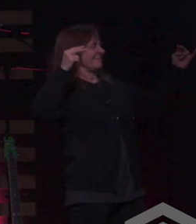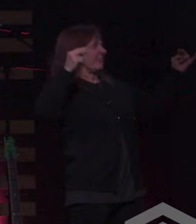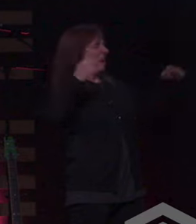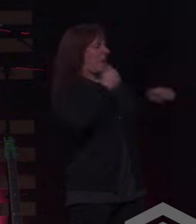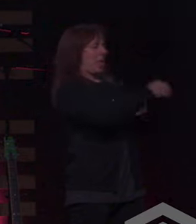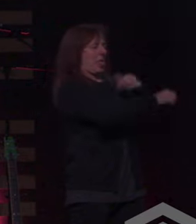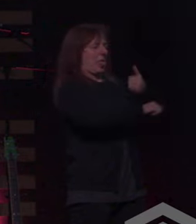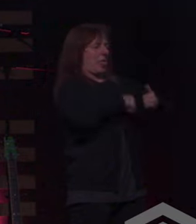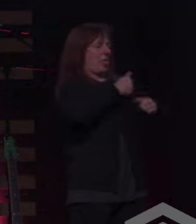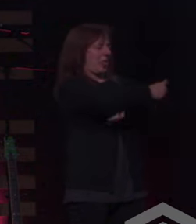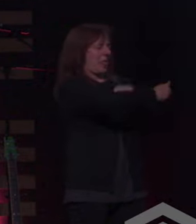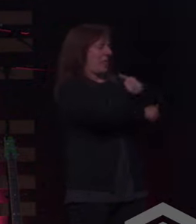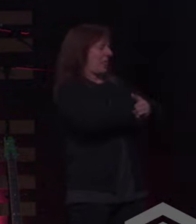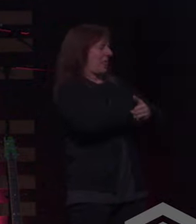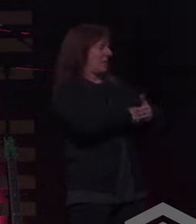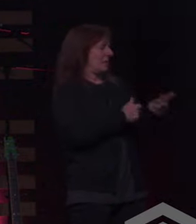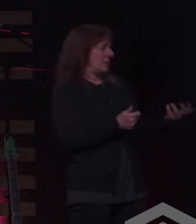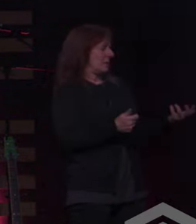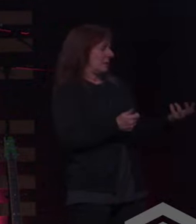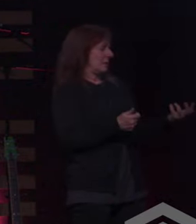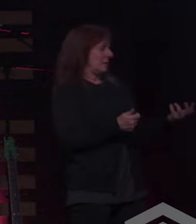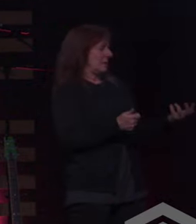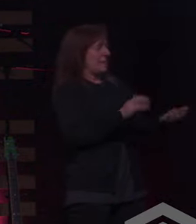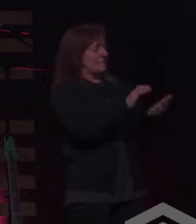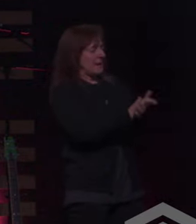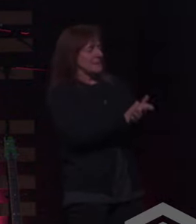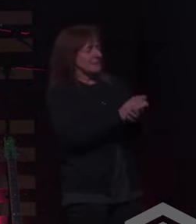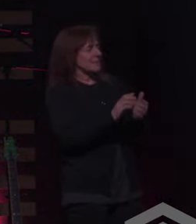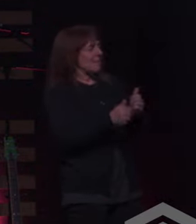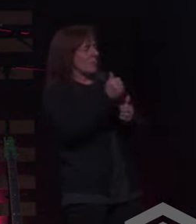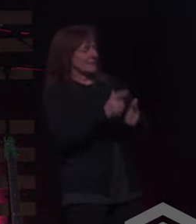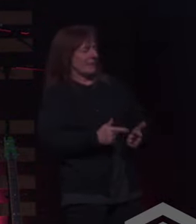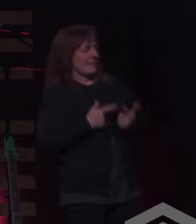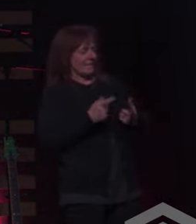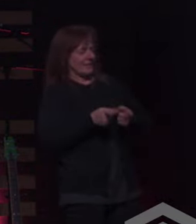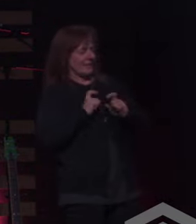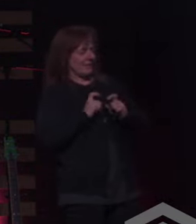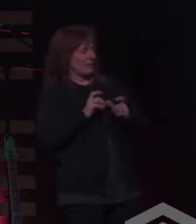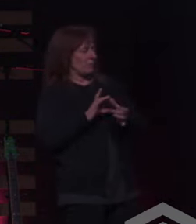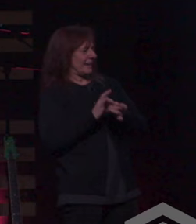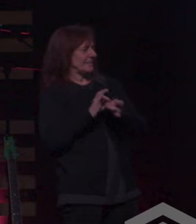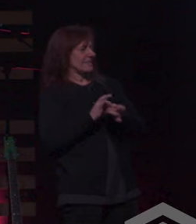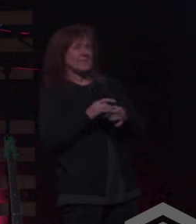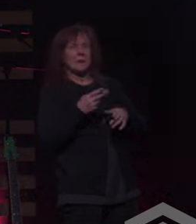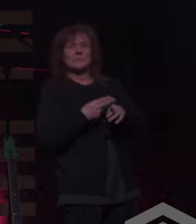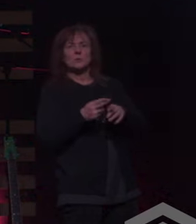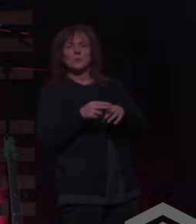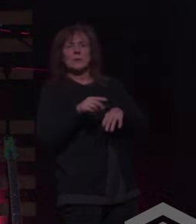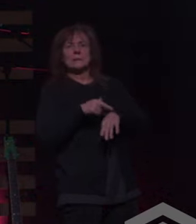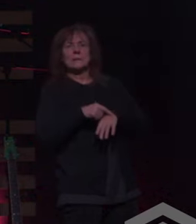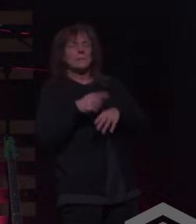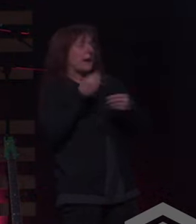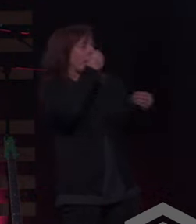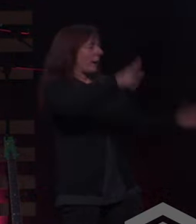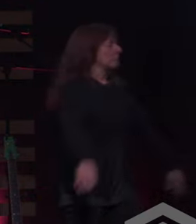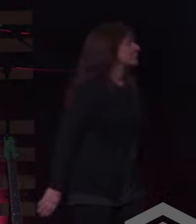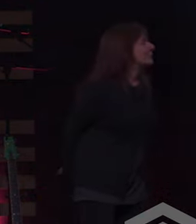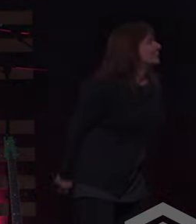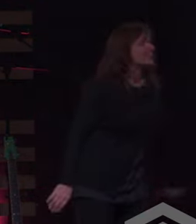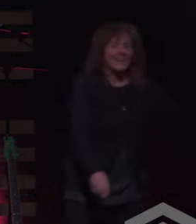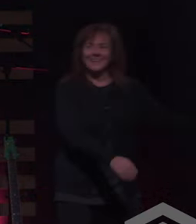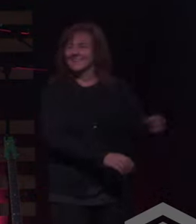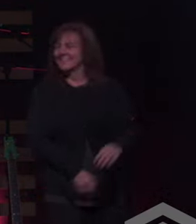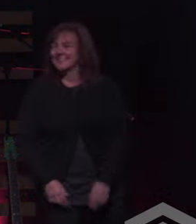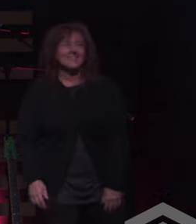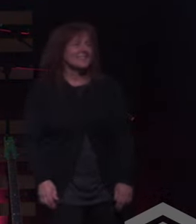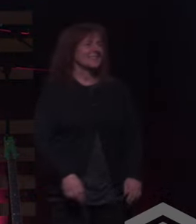It's either going to be the most life-giving relationship in your world or not. And I'm running a little short on time, but that I don't care. Zach,